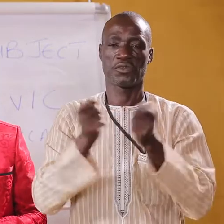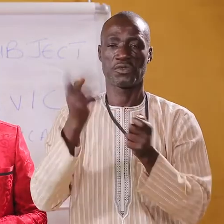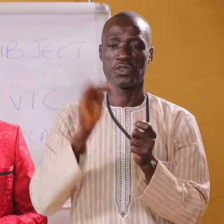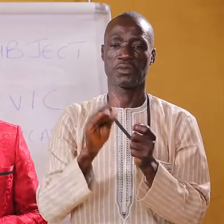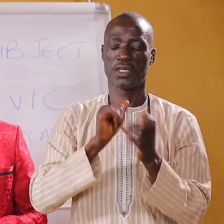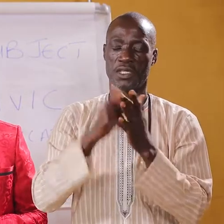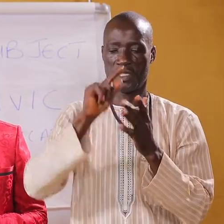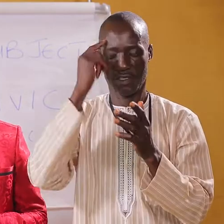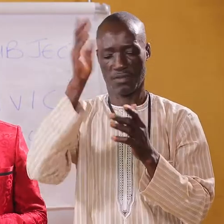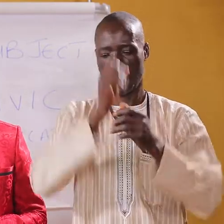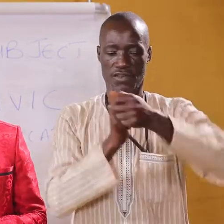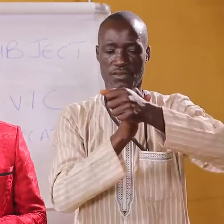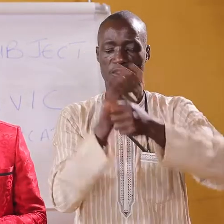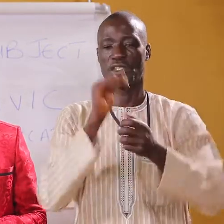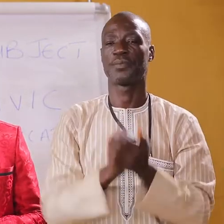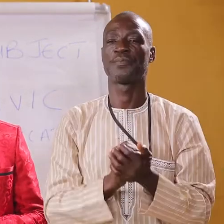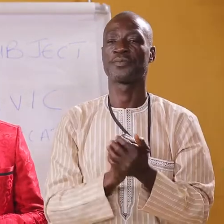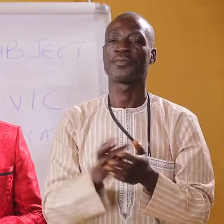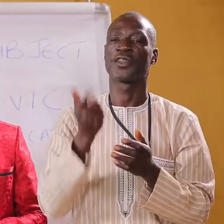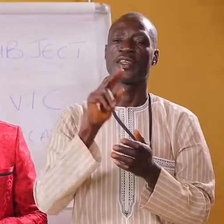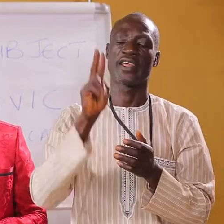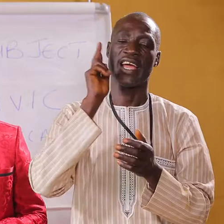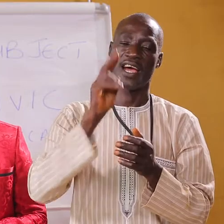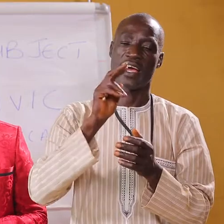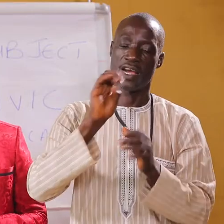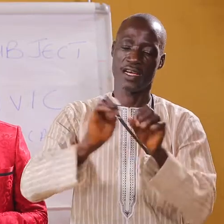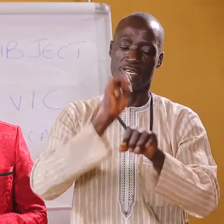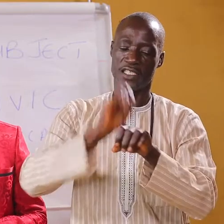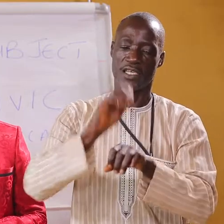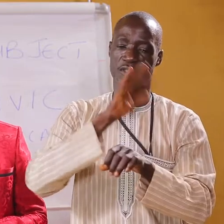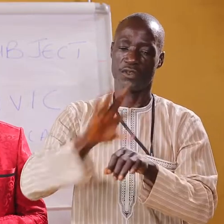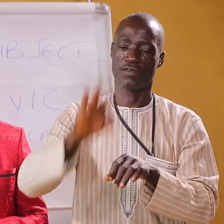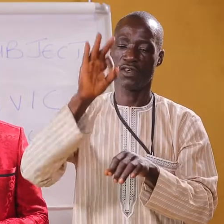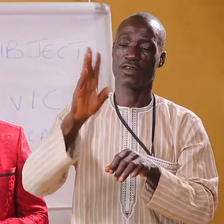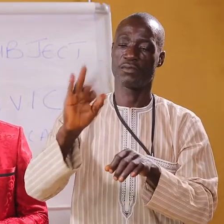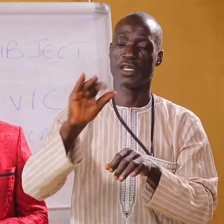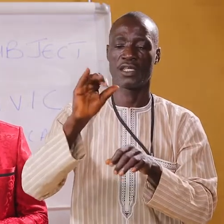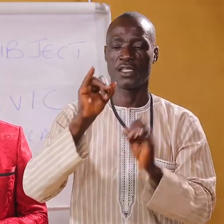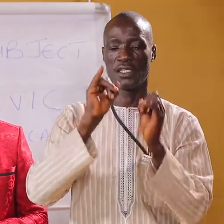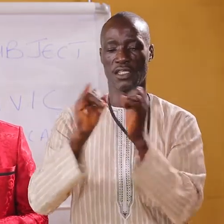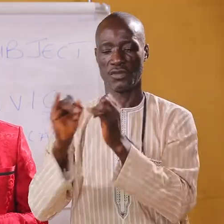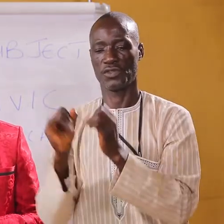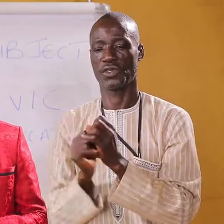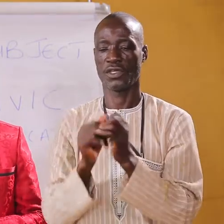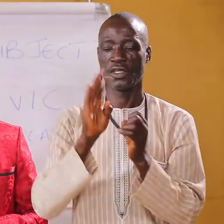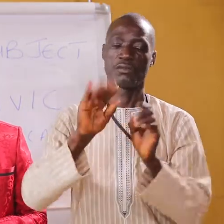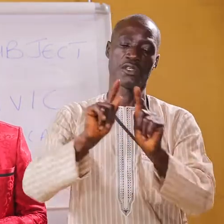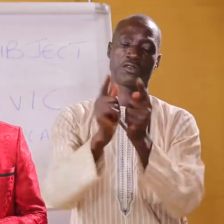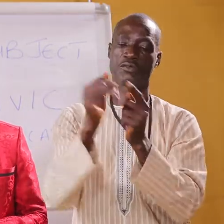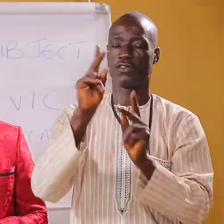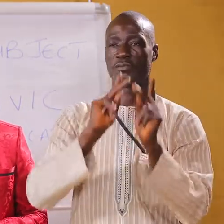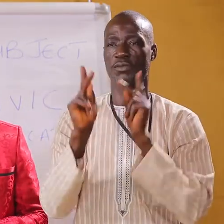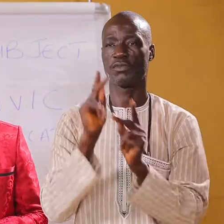government. They are usually owned, established, or founded by individuals, by a group of